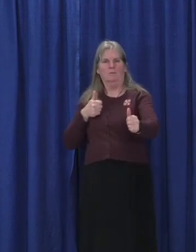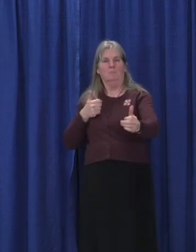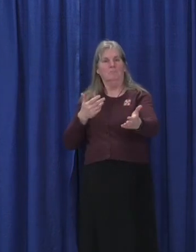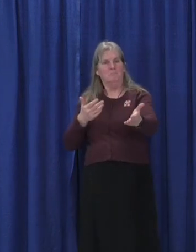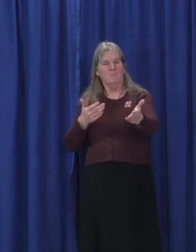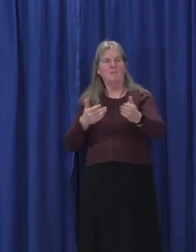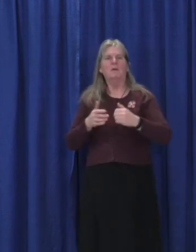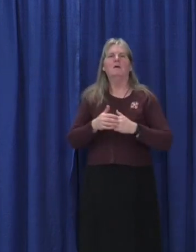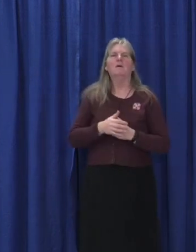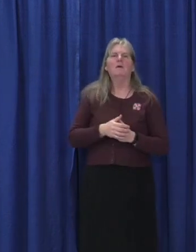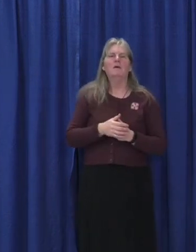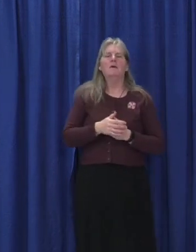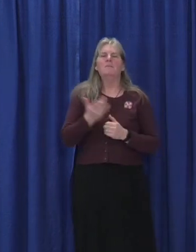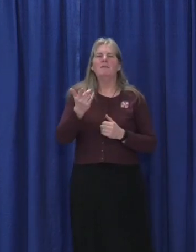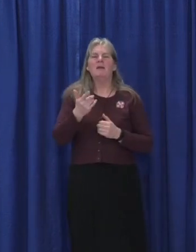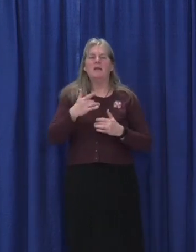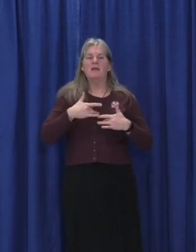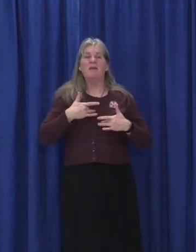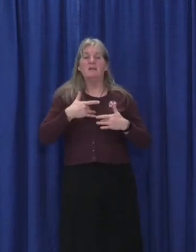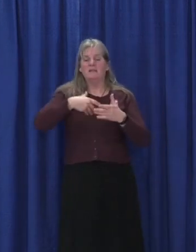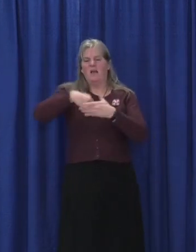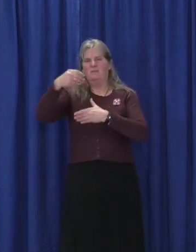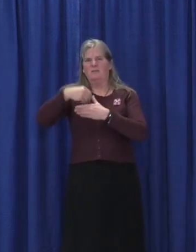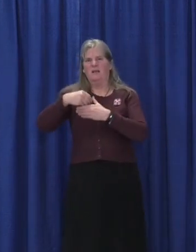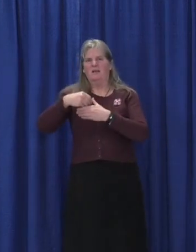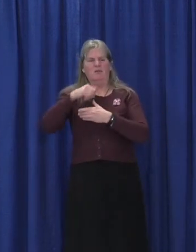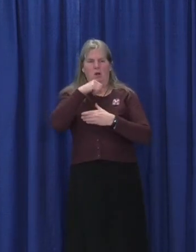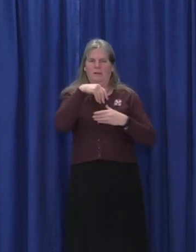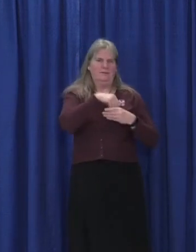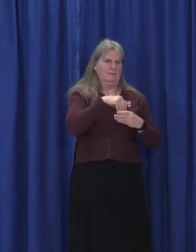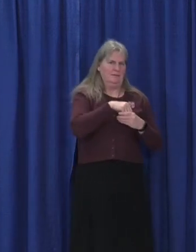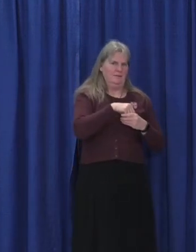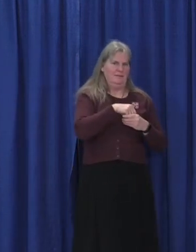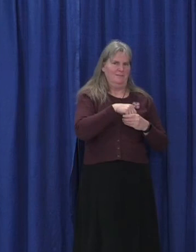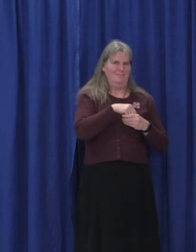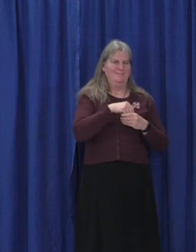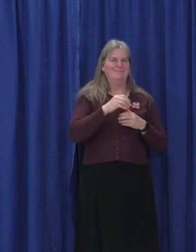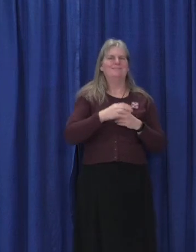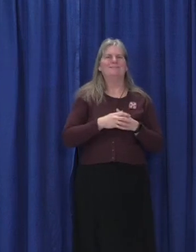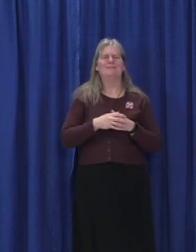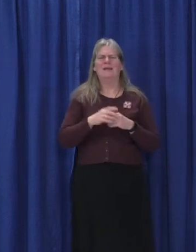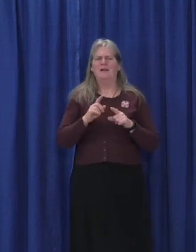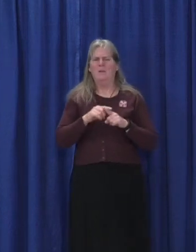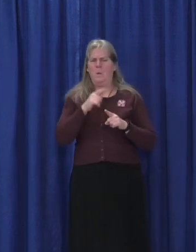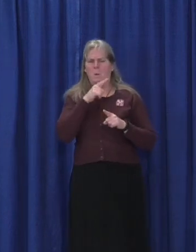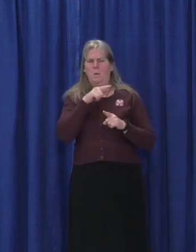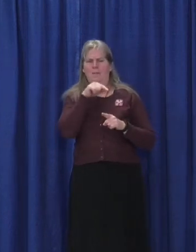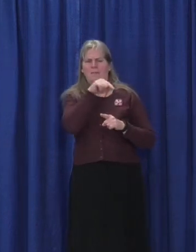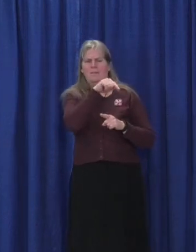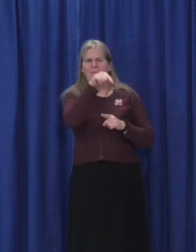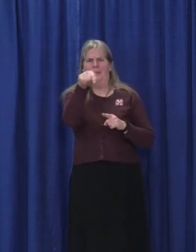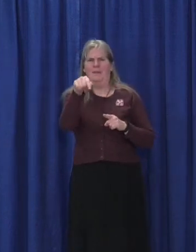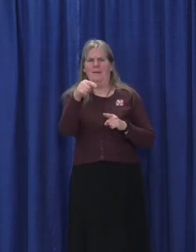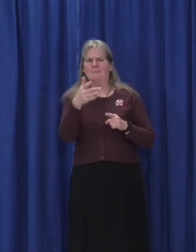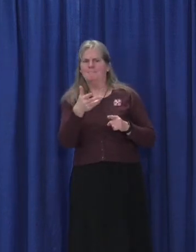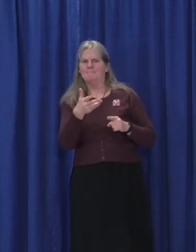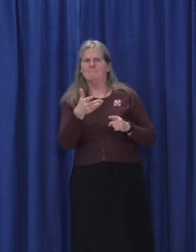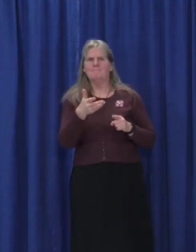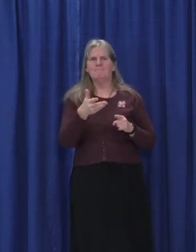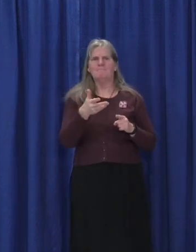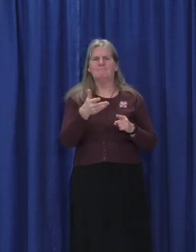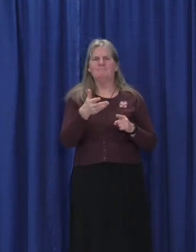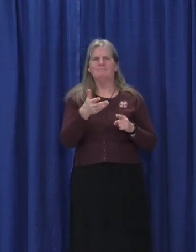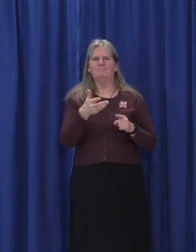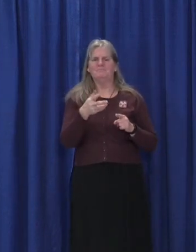having gatherings outside rather than inside, and modifying who's at the event, looking at